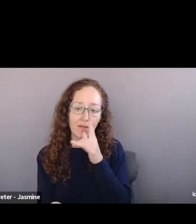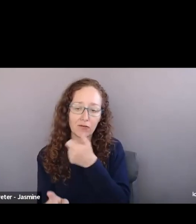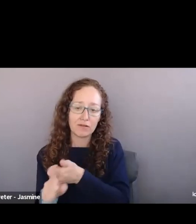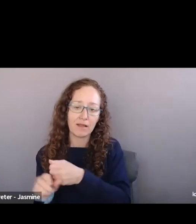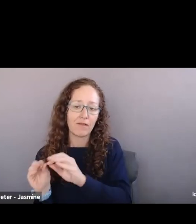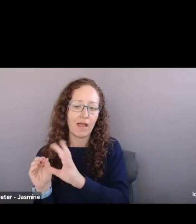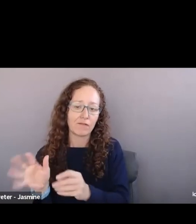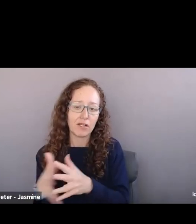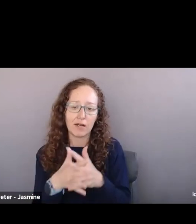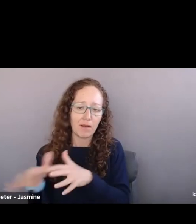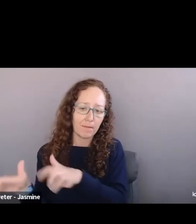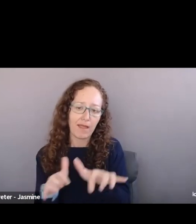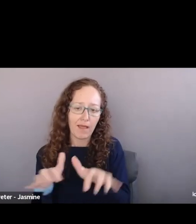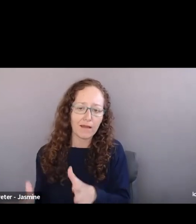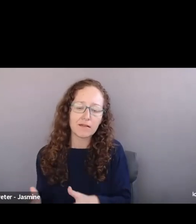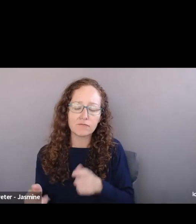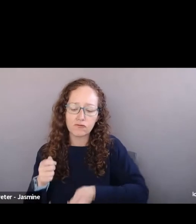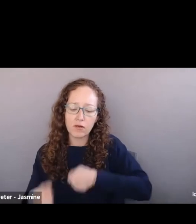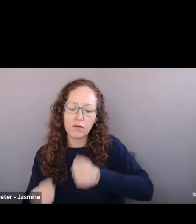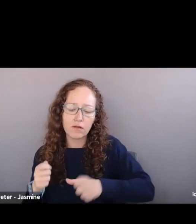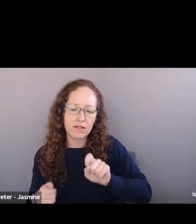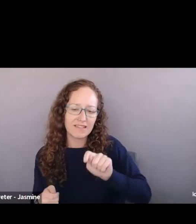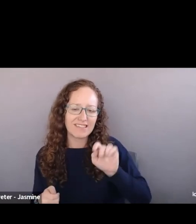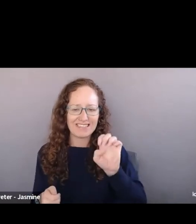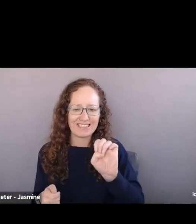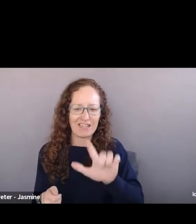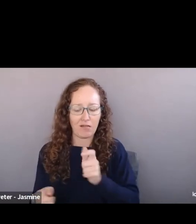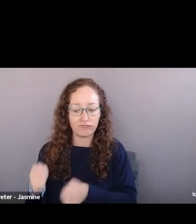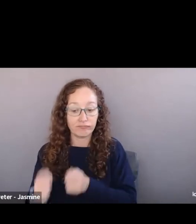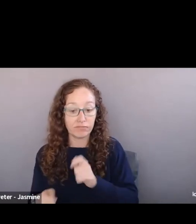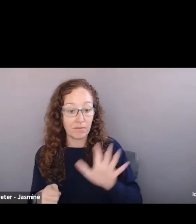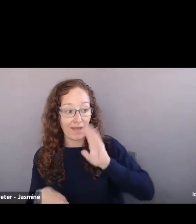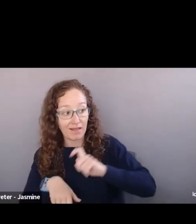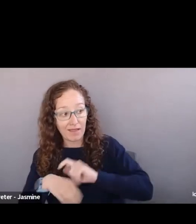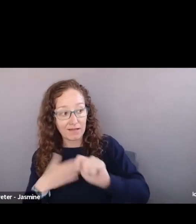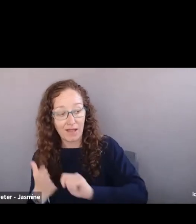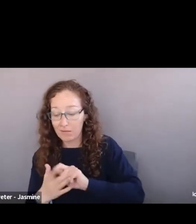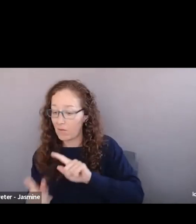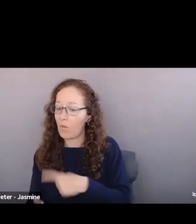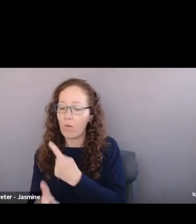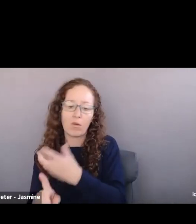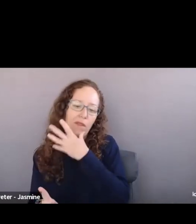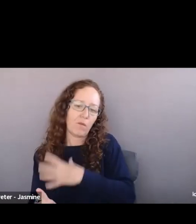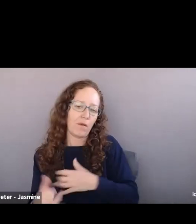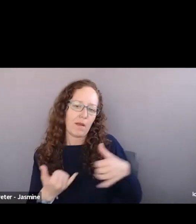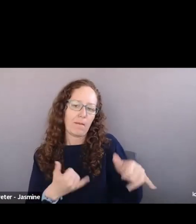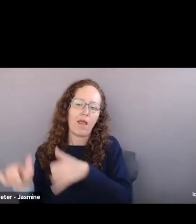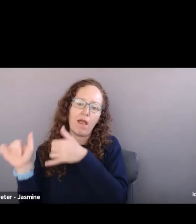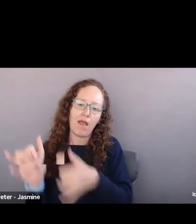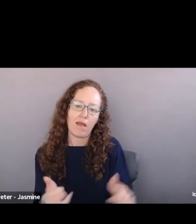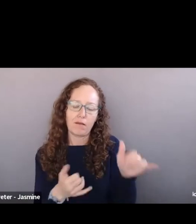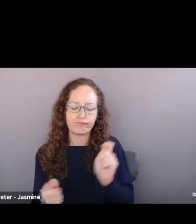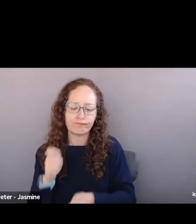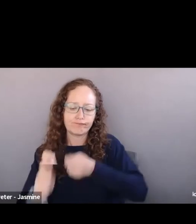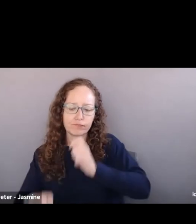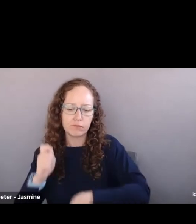drum player. At the time, the only woman who played with Howard Steel Drum Band, who, born and